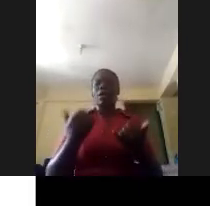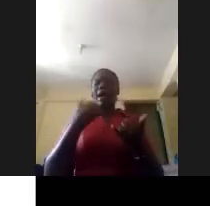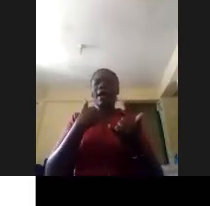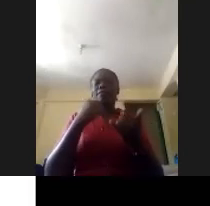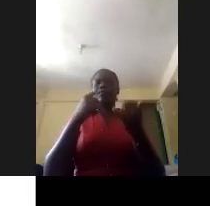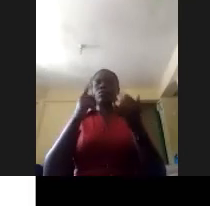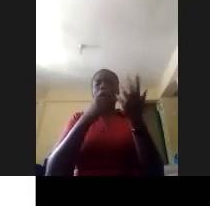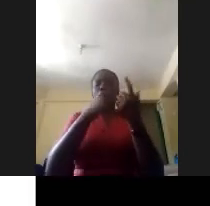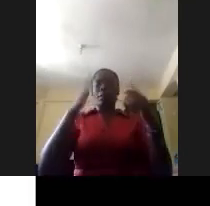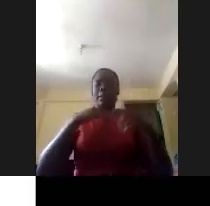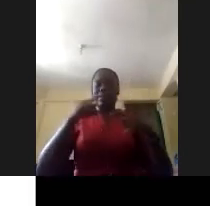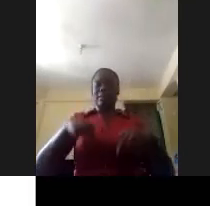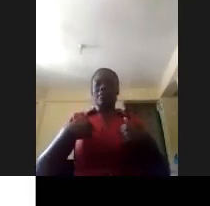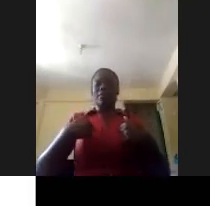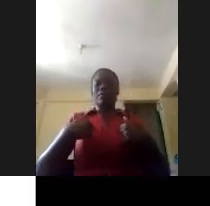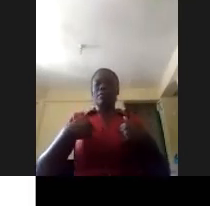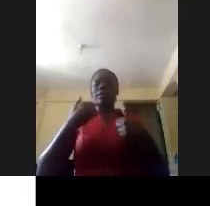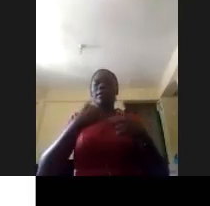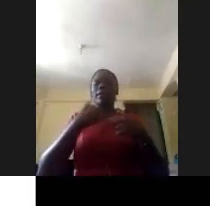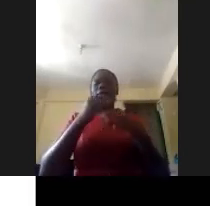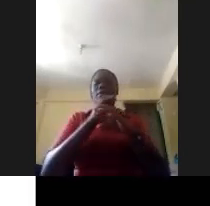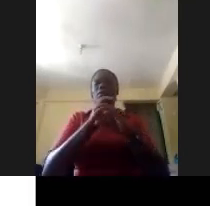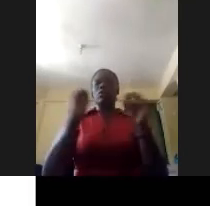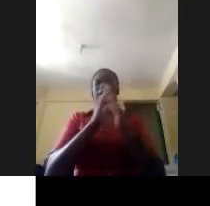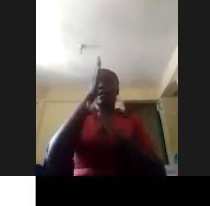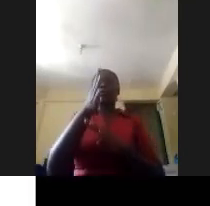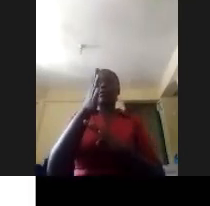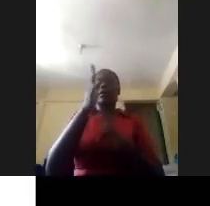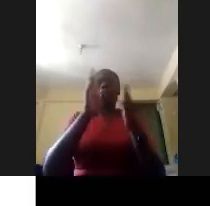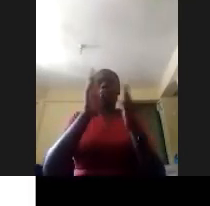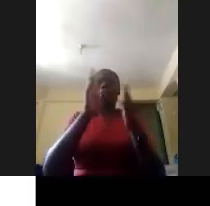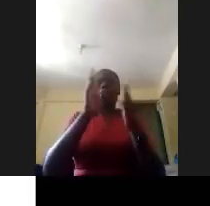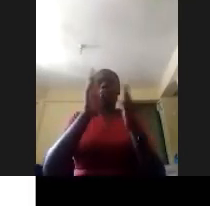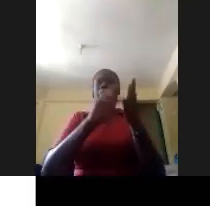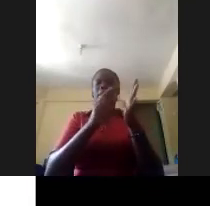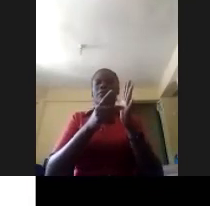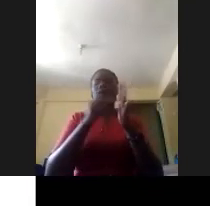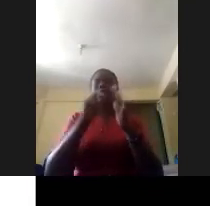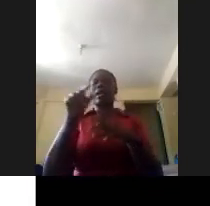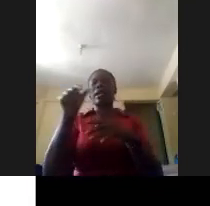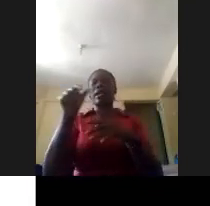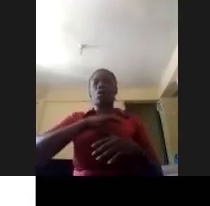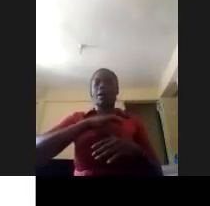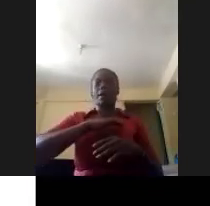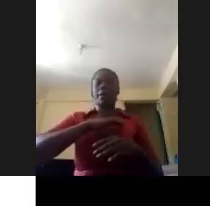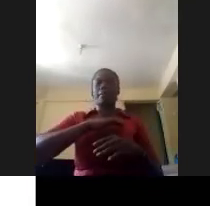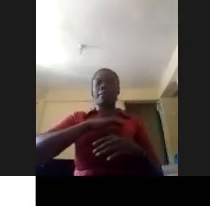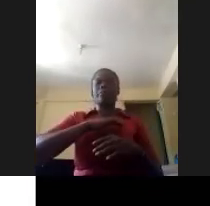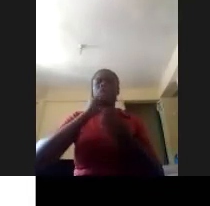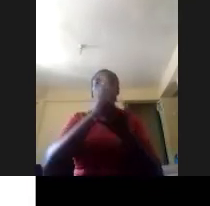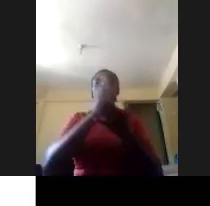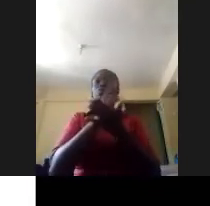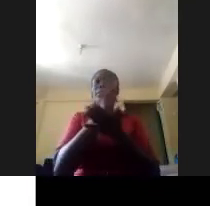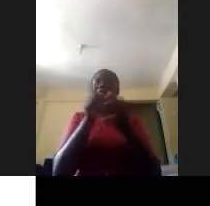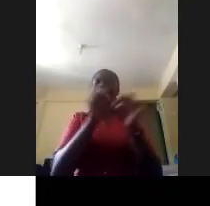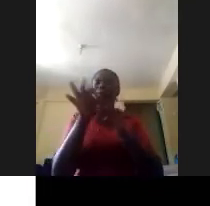myself. That having no direction means forging one for my own. Yeah, this actually explains so